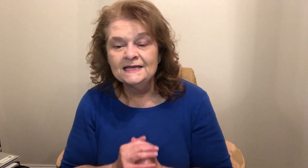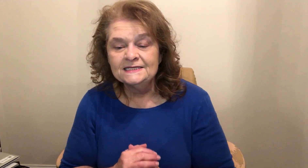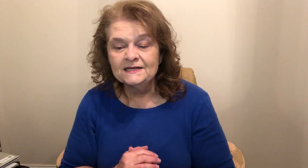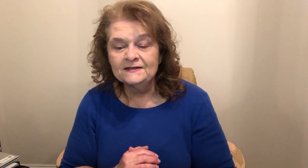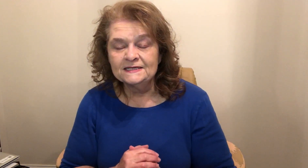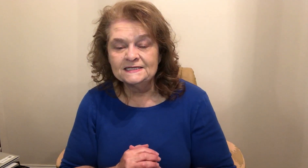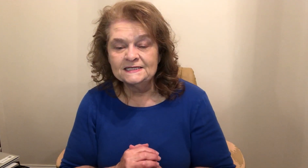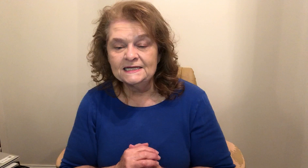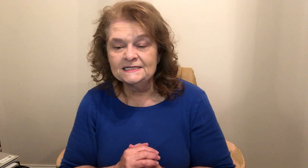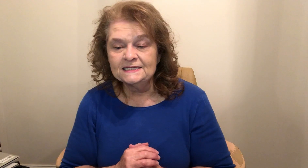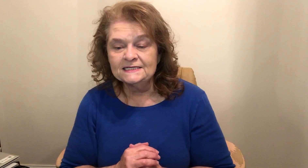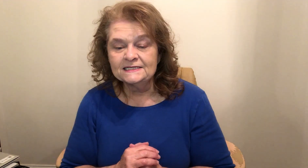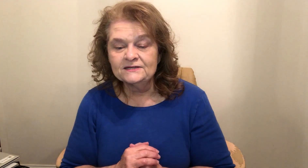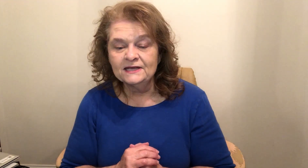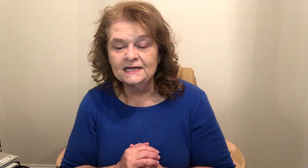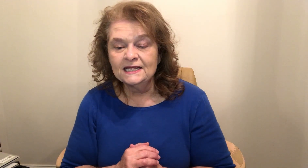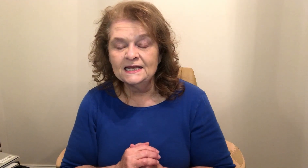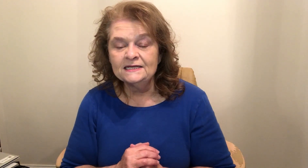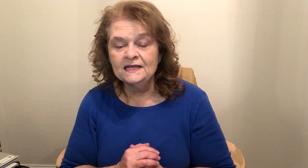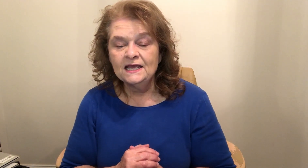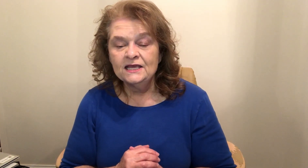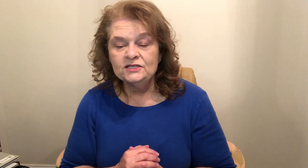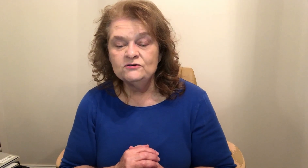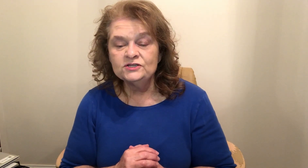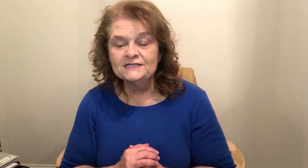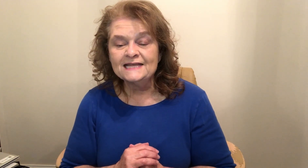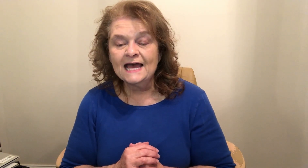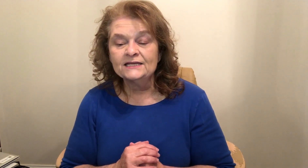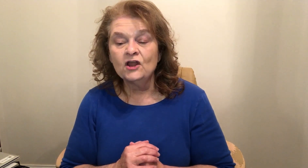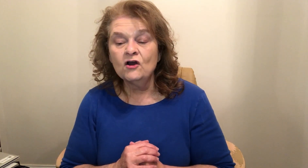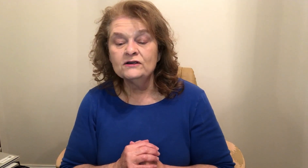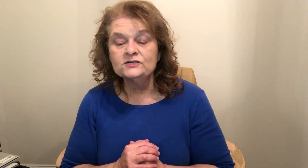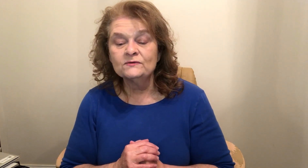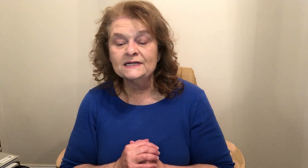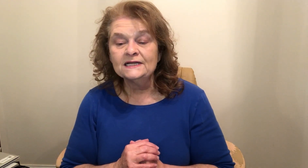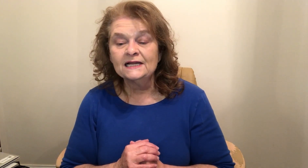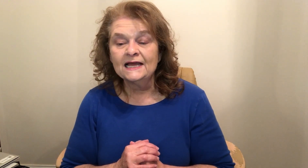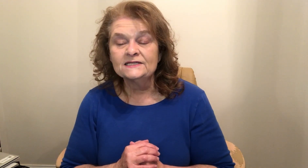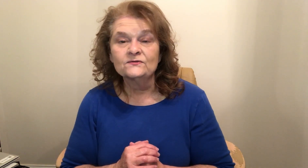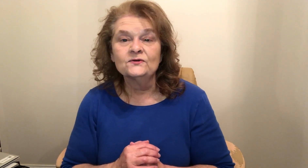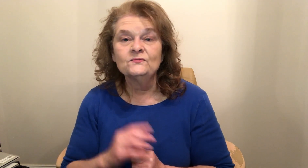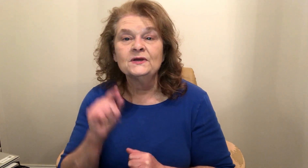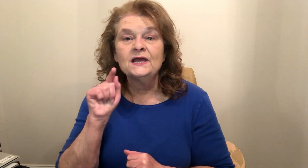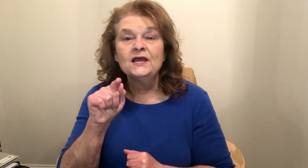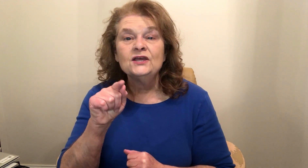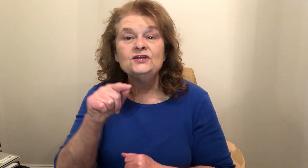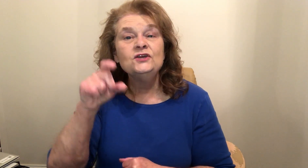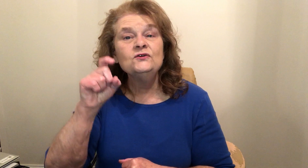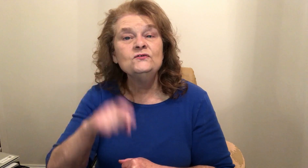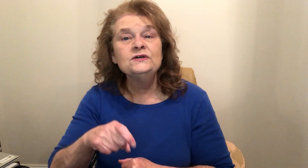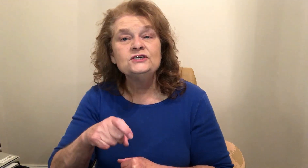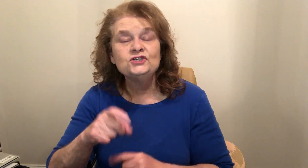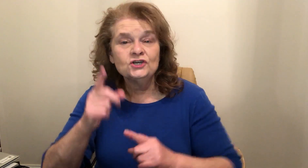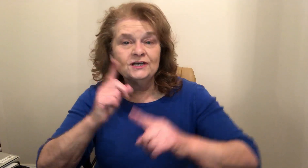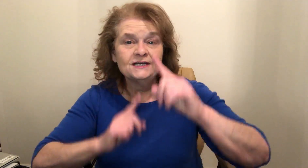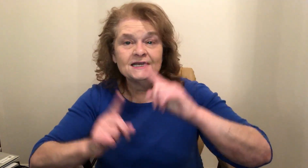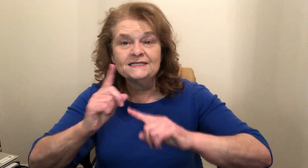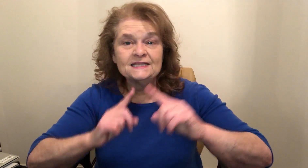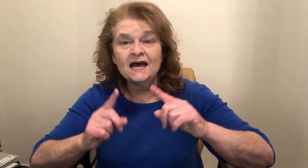So the sentence is, let's do that again. You should sign large when in a classroom. You should